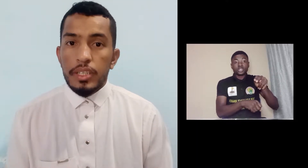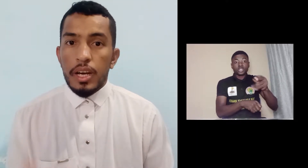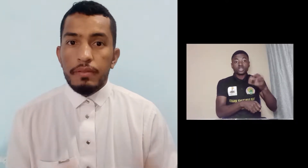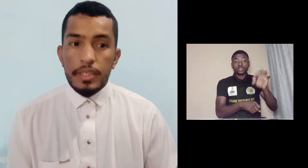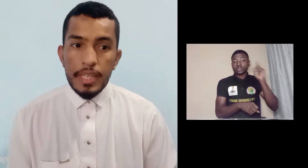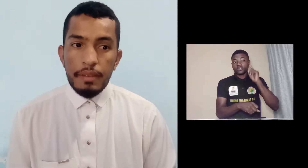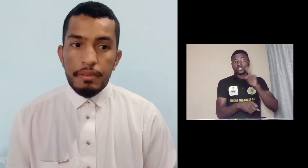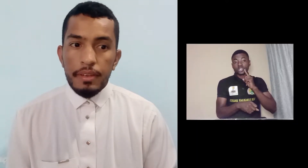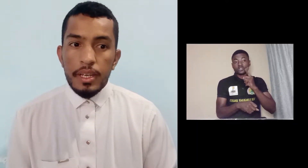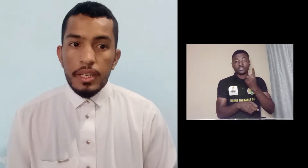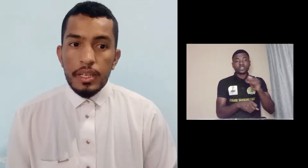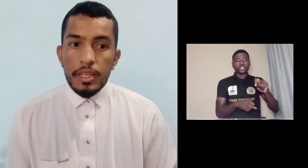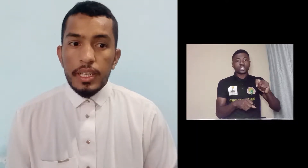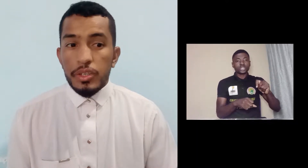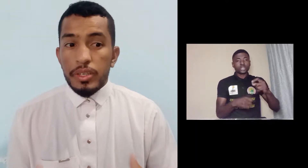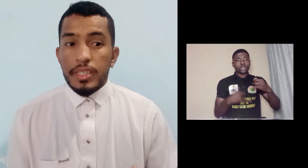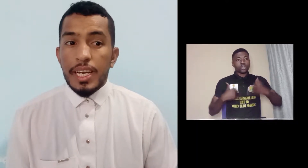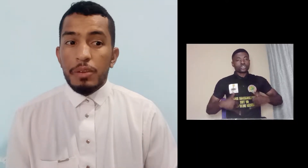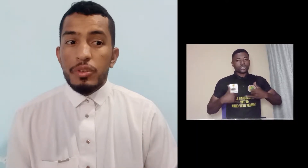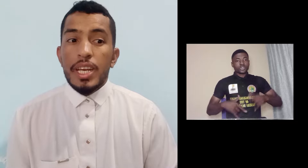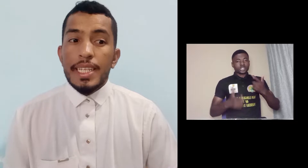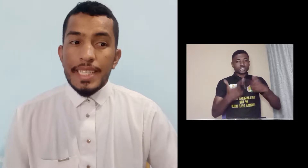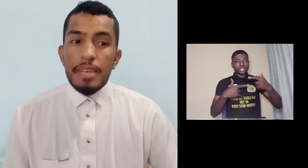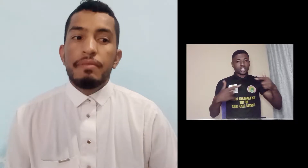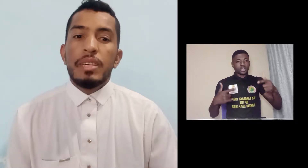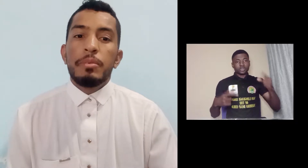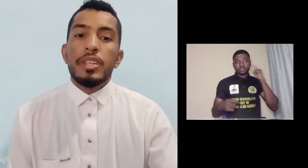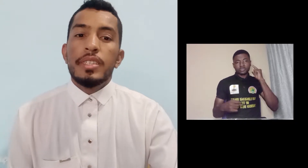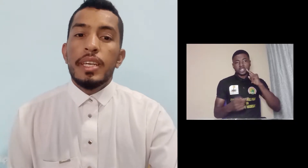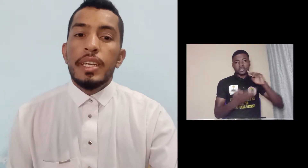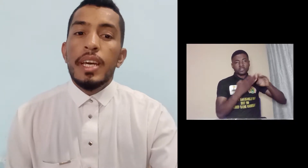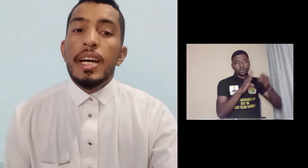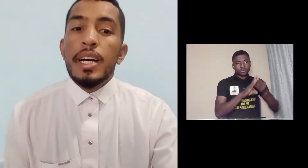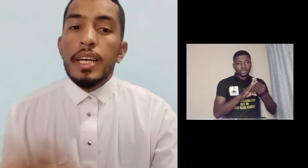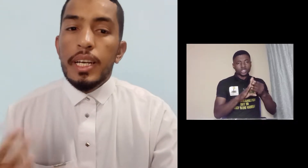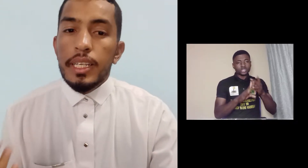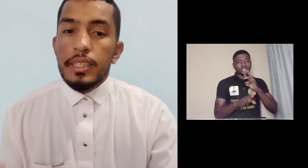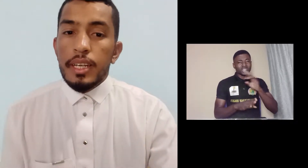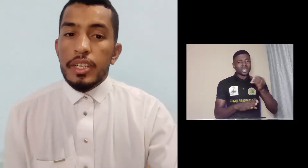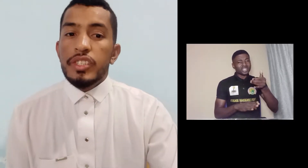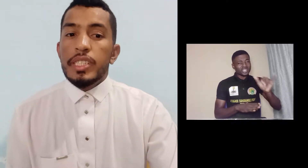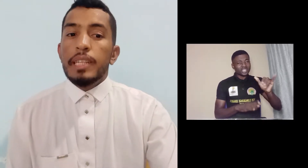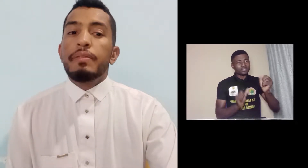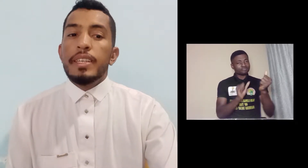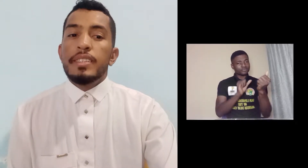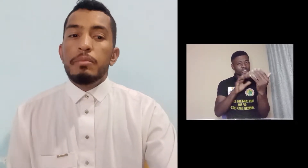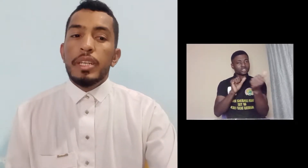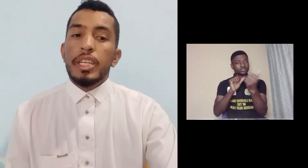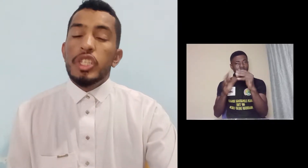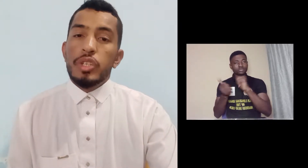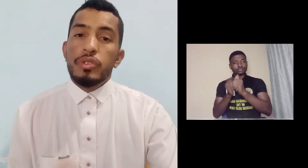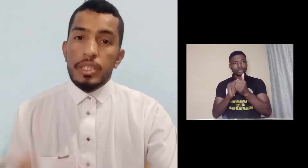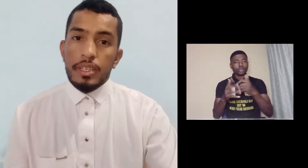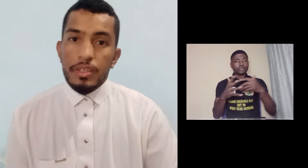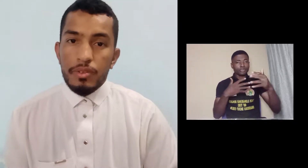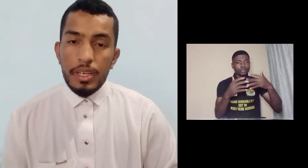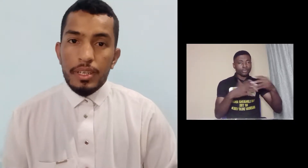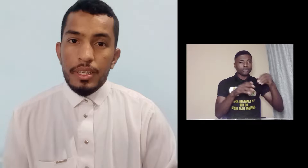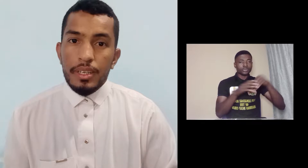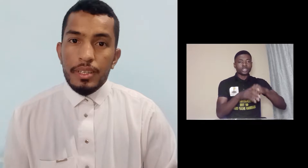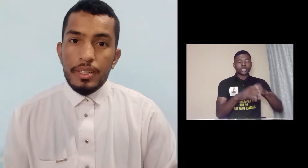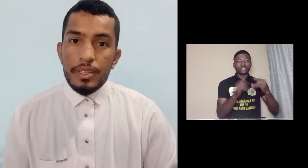the need of the deaf, the Algerian Sign Language and deaf community are still facing many issues in the